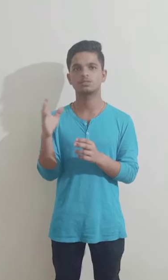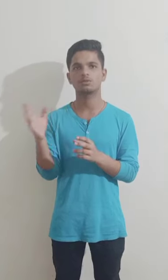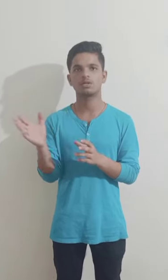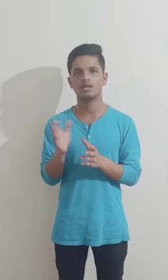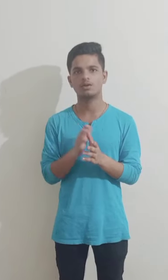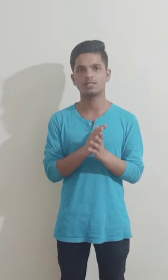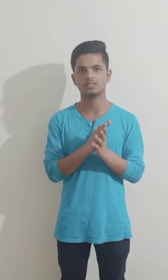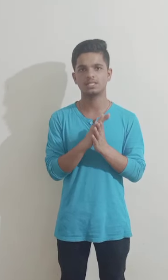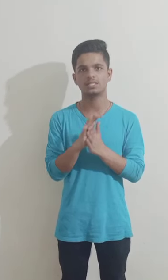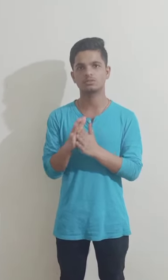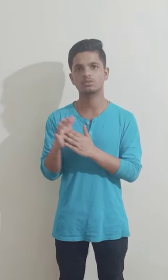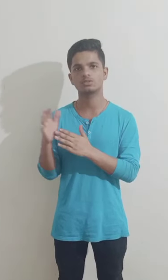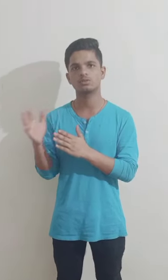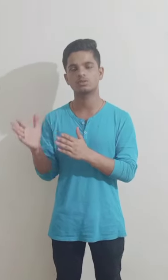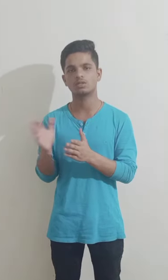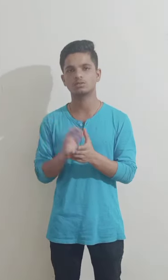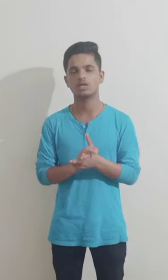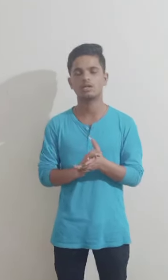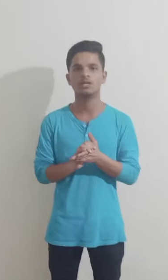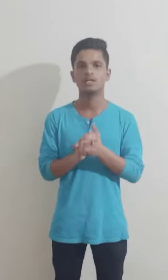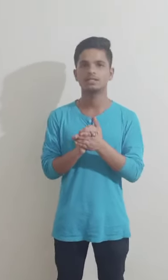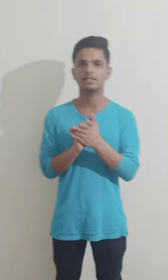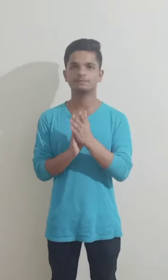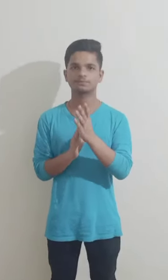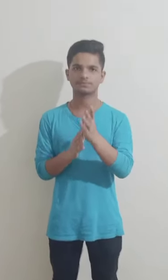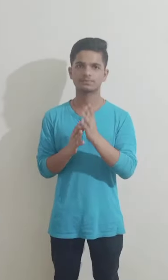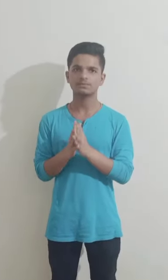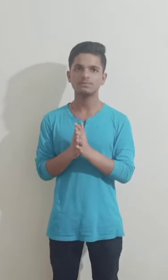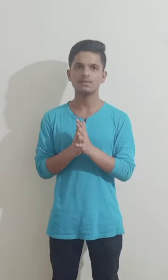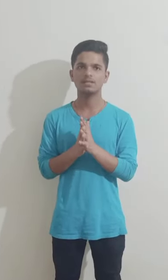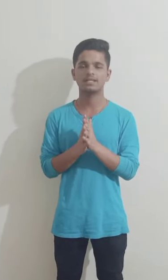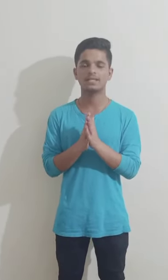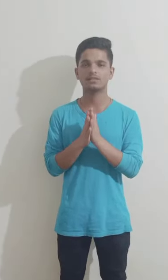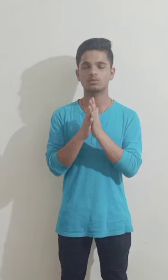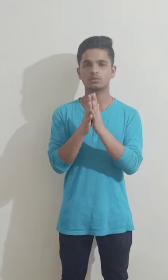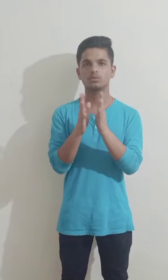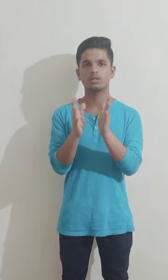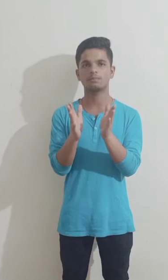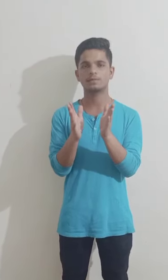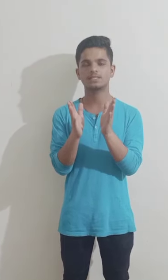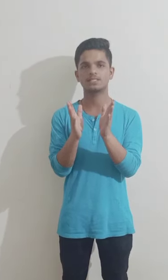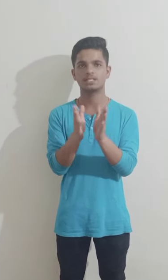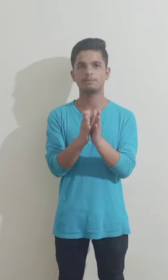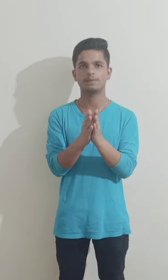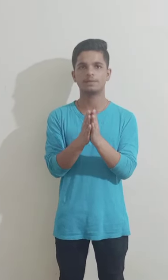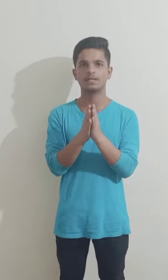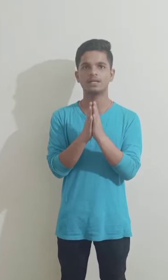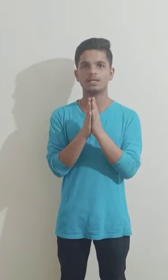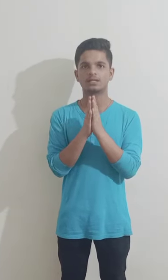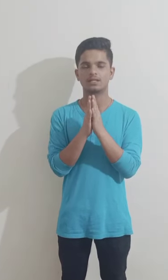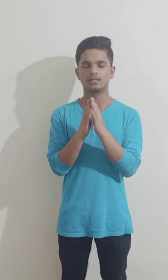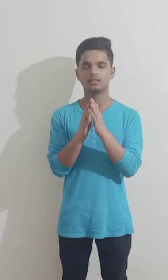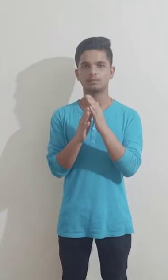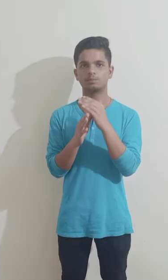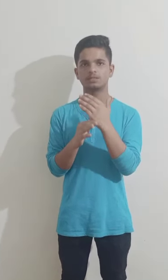to hello and string s2 is equal to also hello. Then there are two compartments in heat memory. First of all